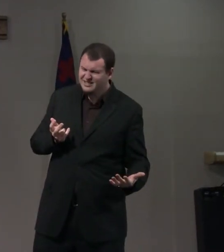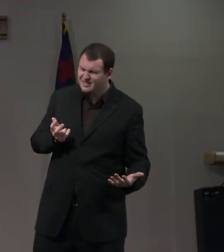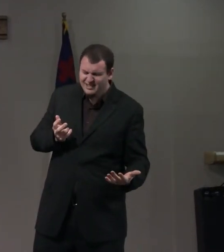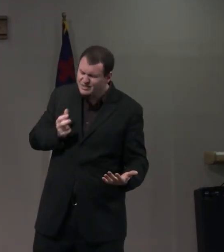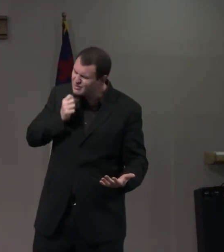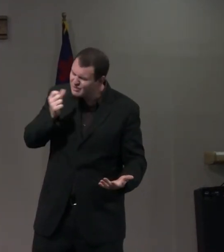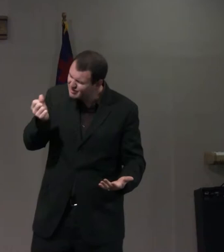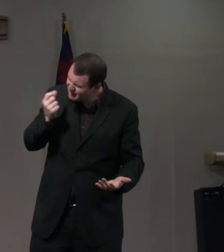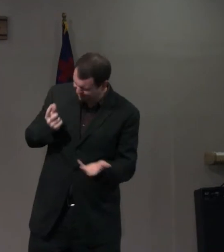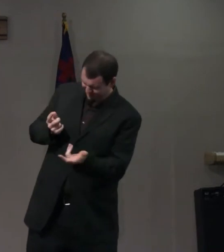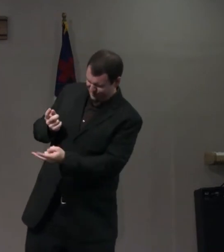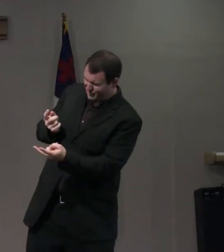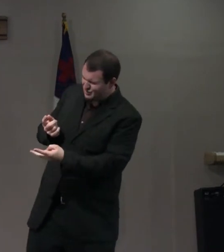said, what?